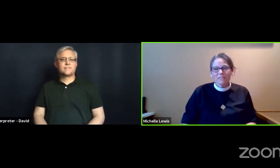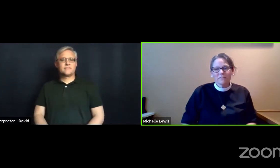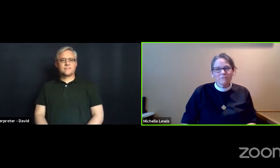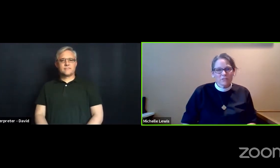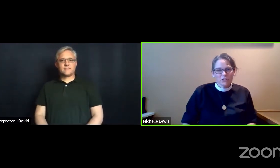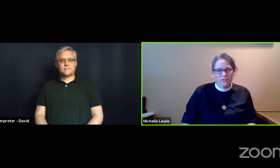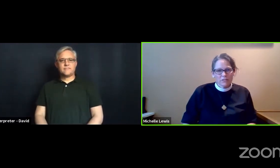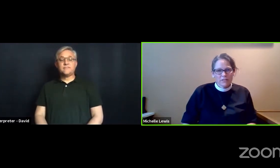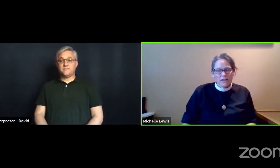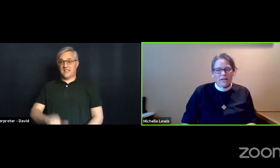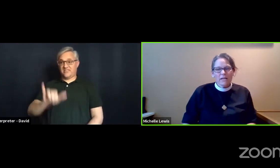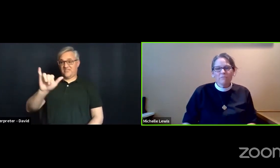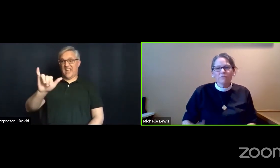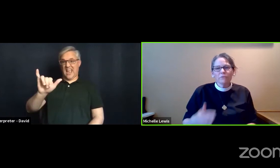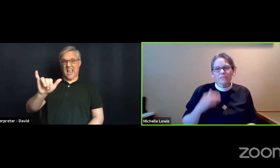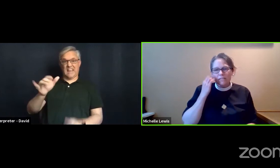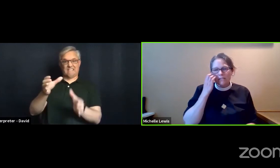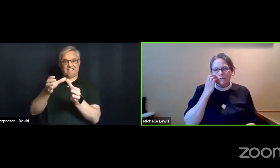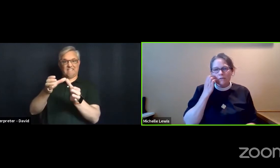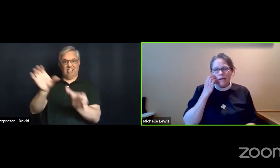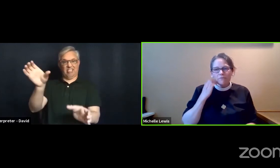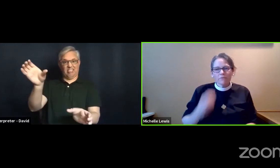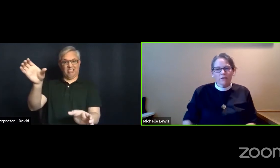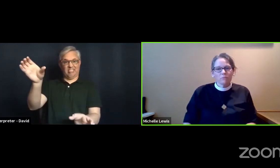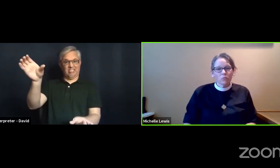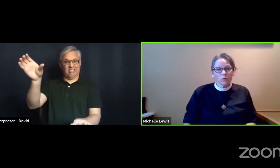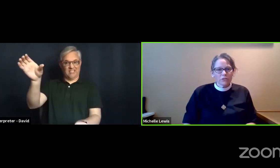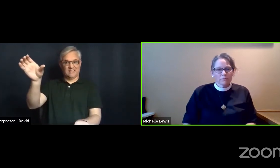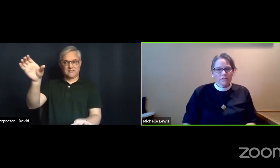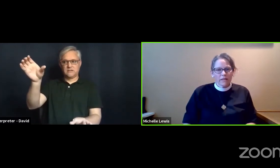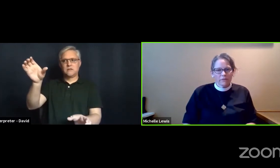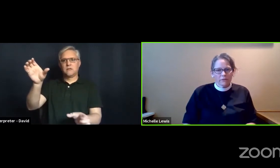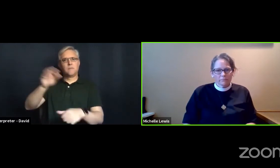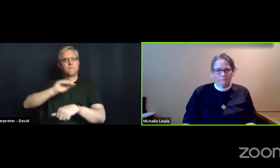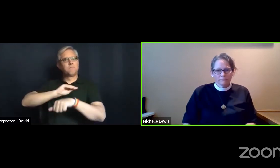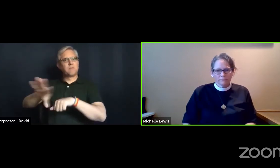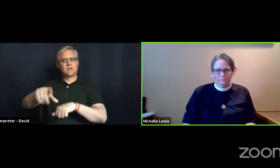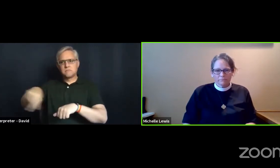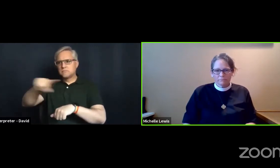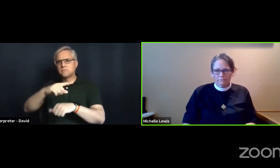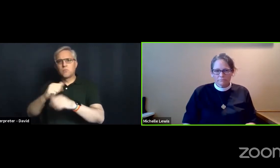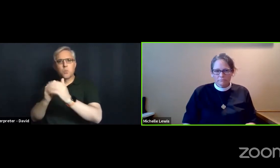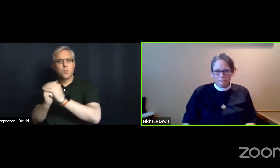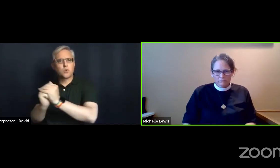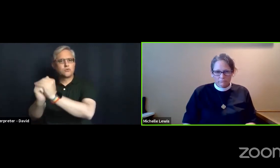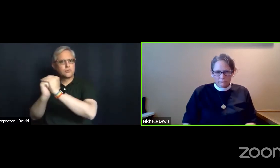And this division influences their life and worship together.